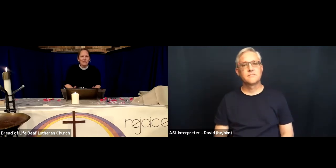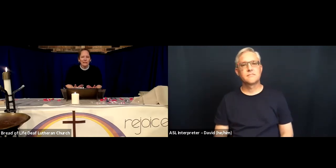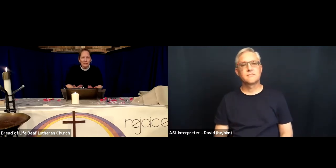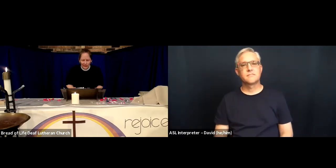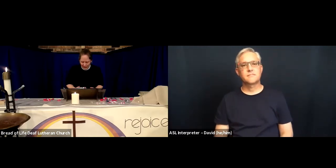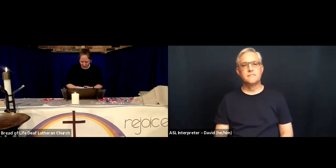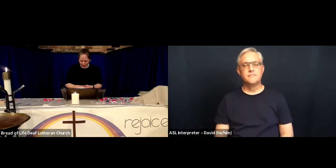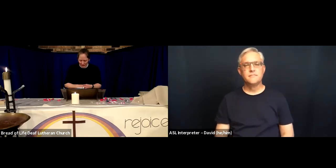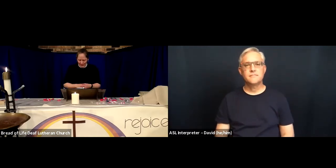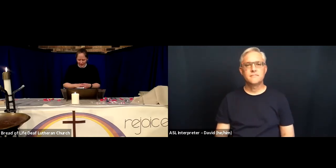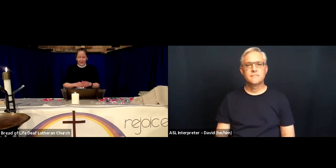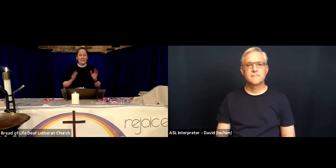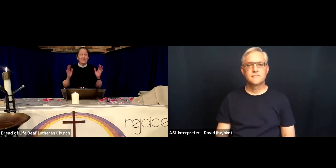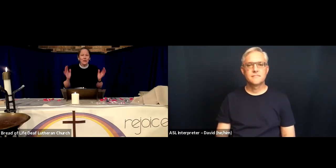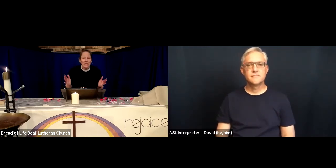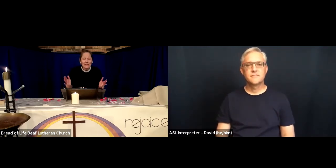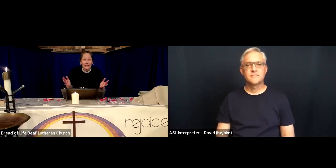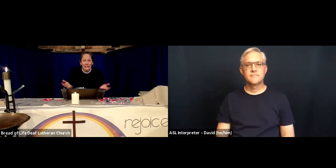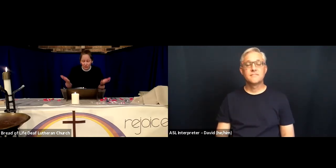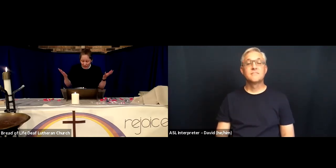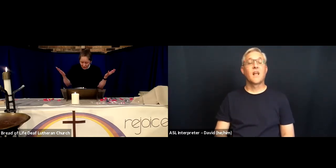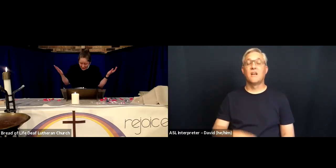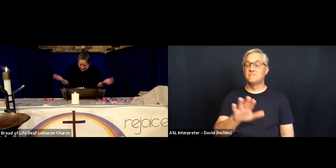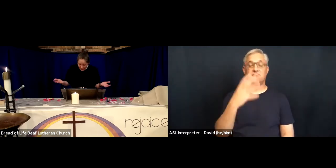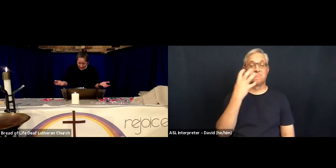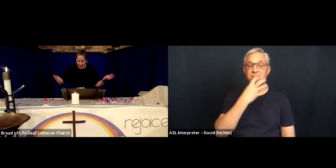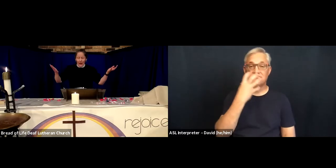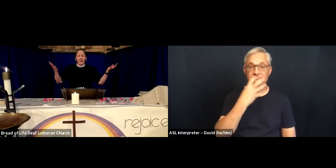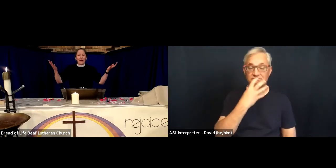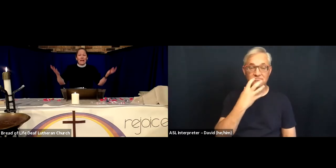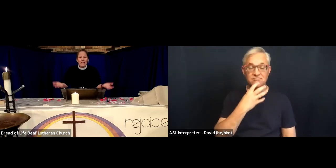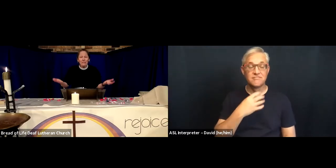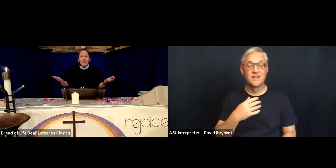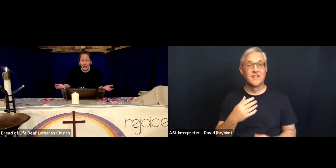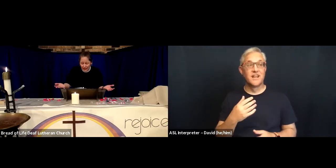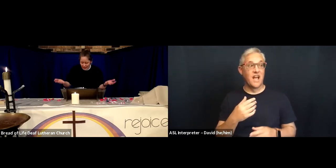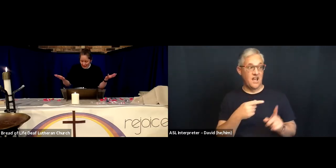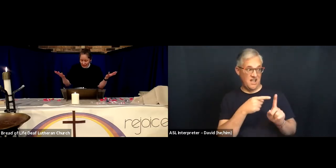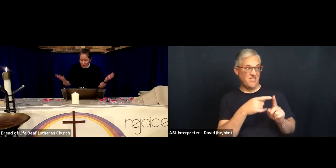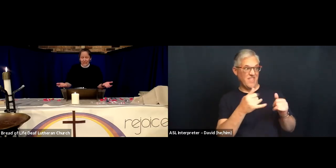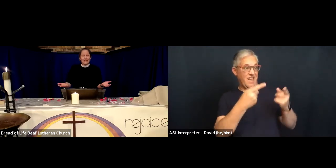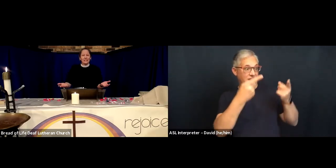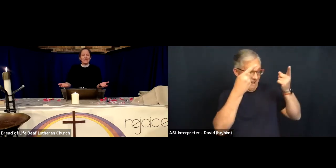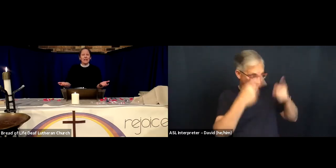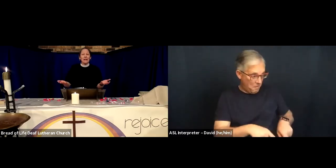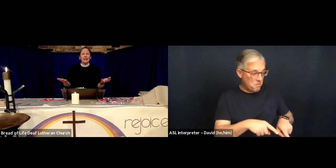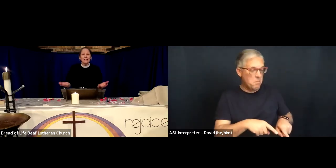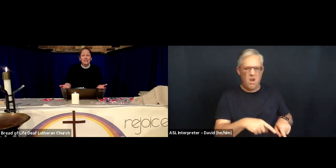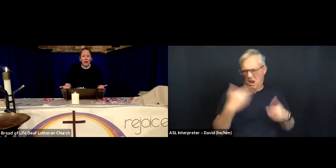And even then, this is the amazing thing that Peter is telling us. Even then,